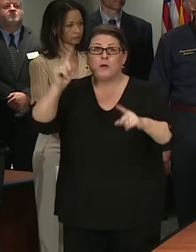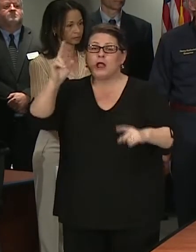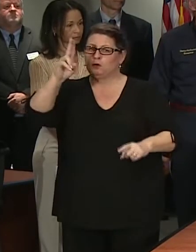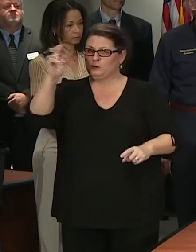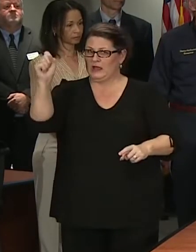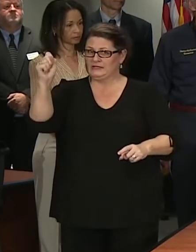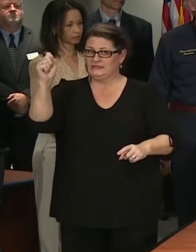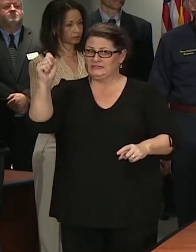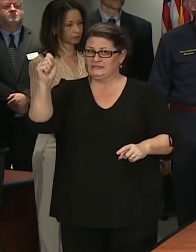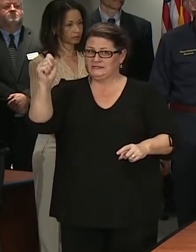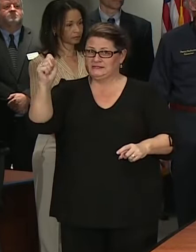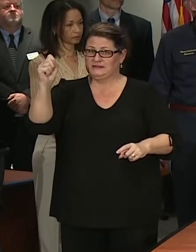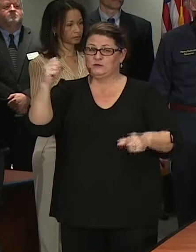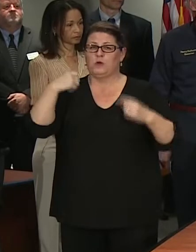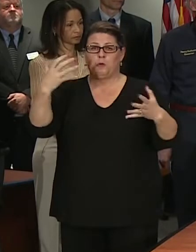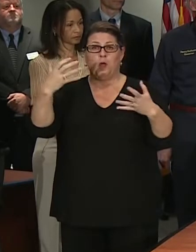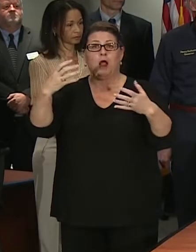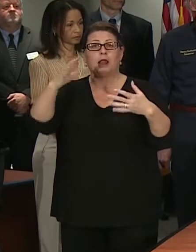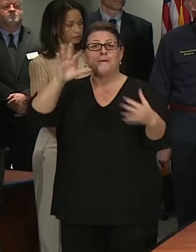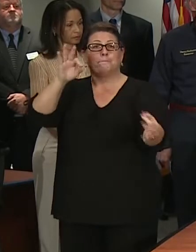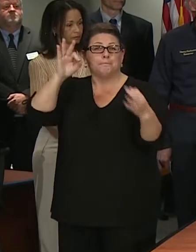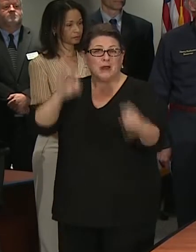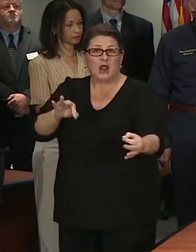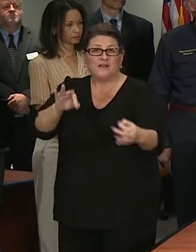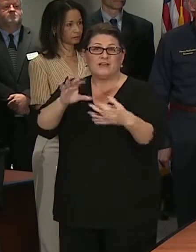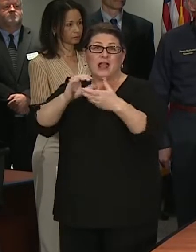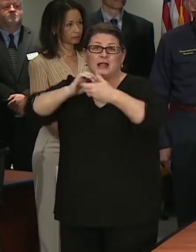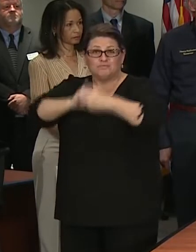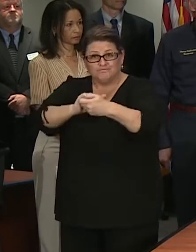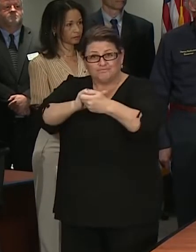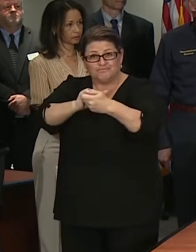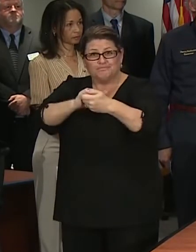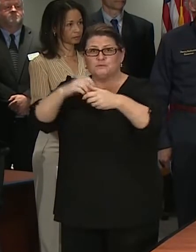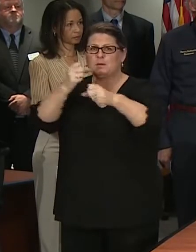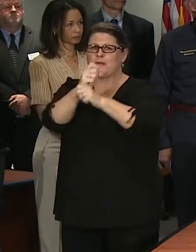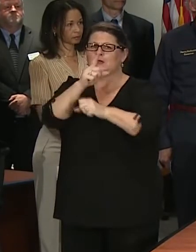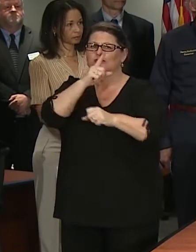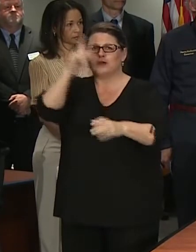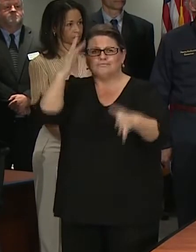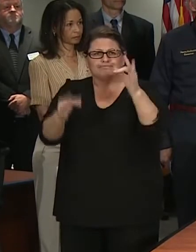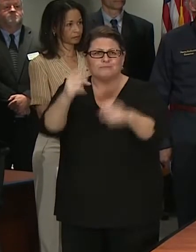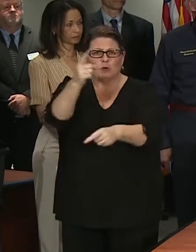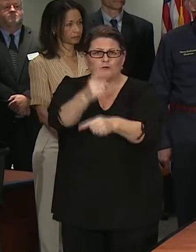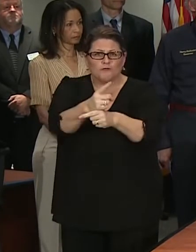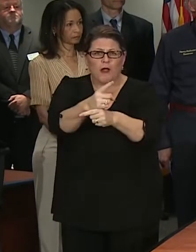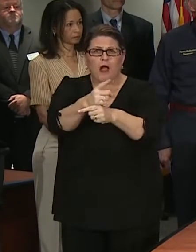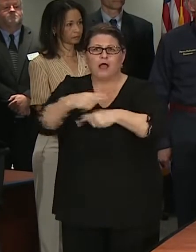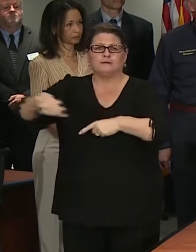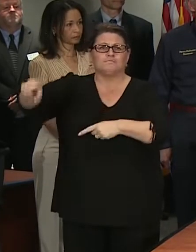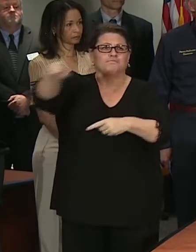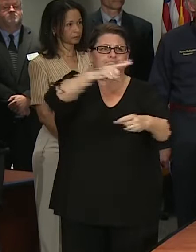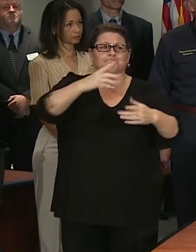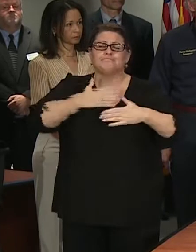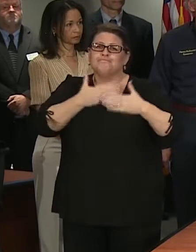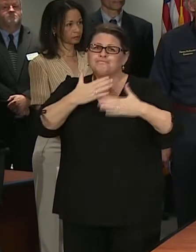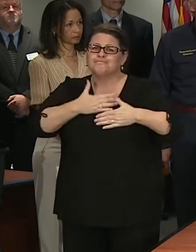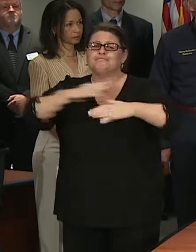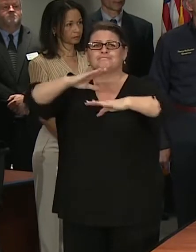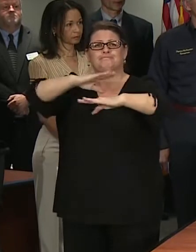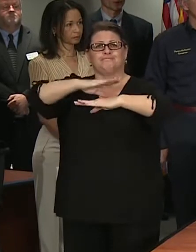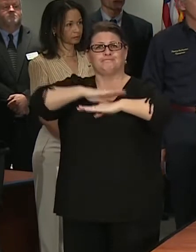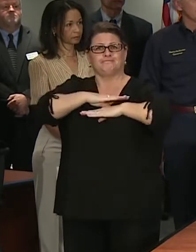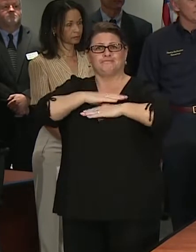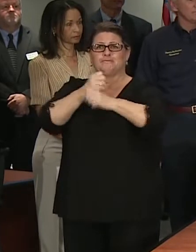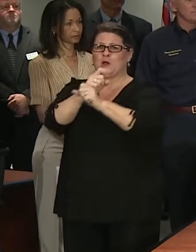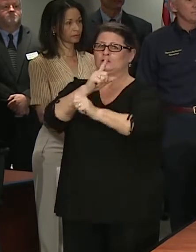order to form a more perfect union, establish justice, ensure domestic tranquility, provide for the common